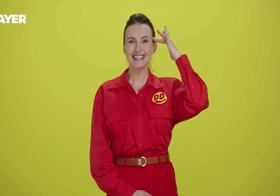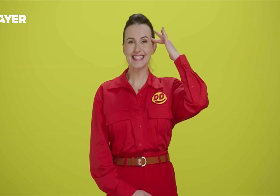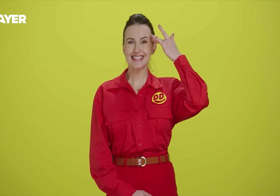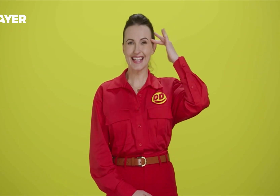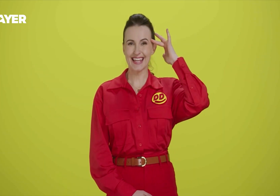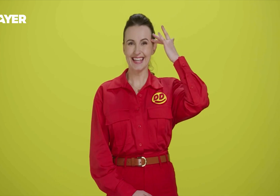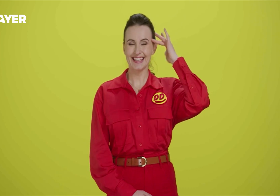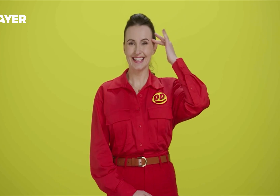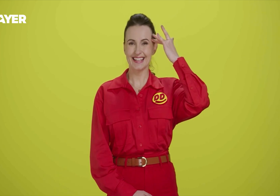Silly.